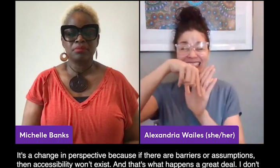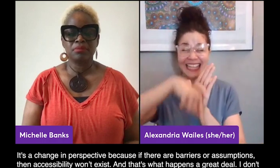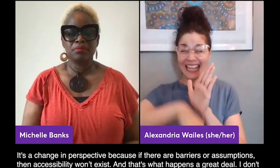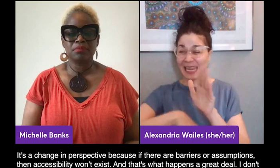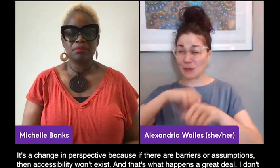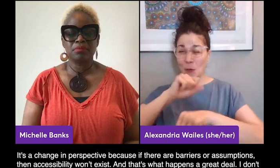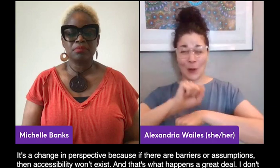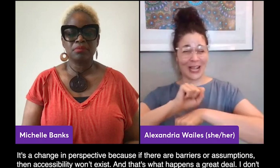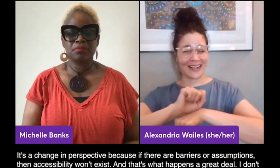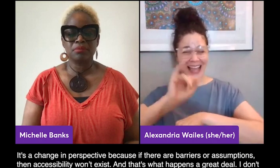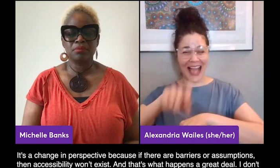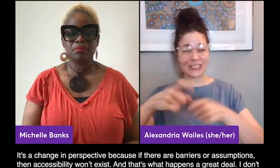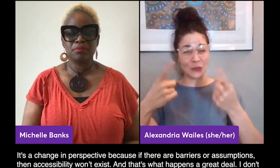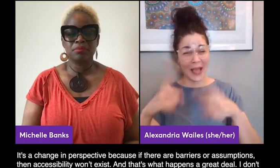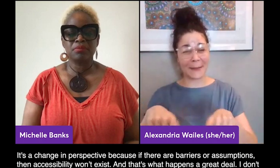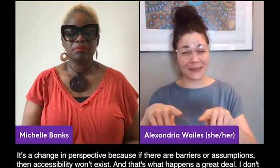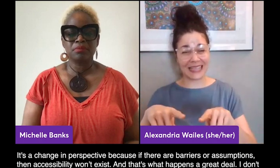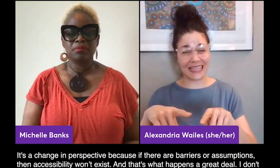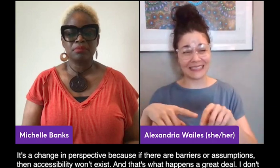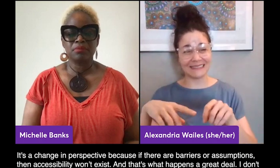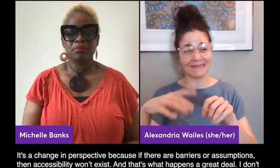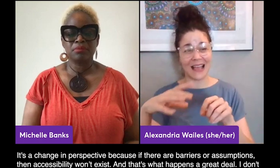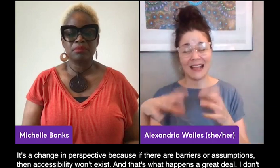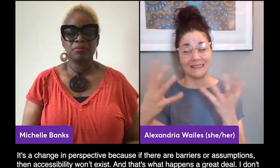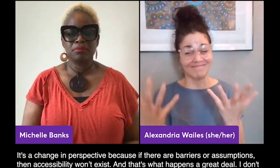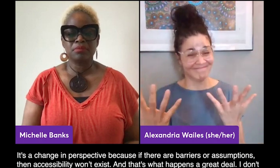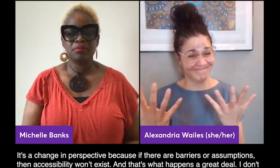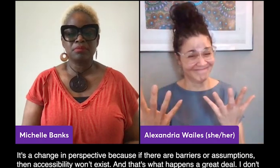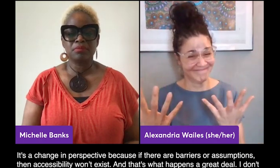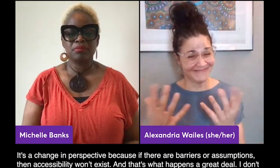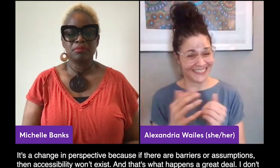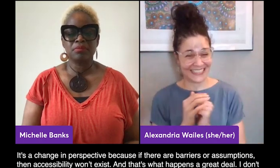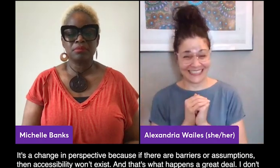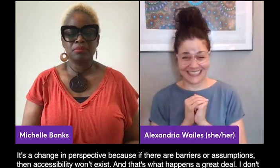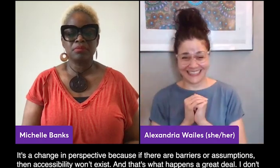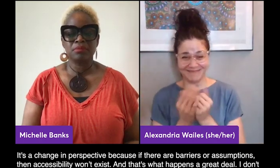then accessibility won't exist.